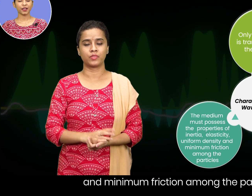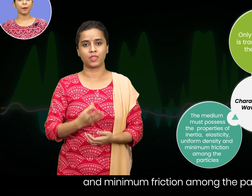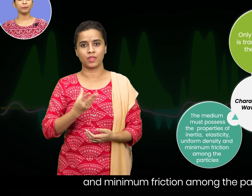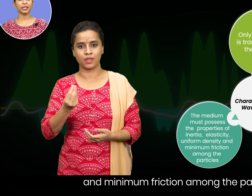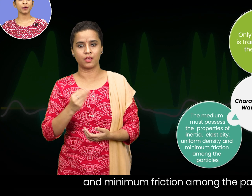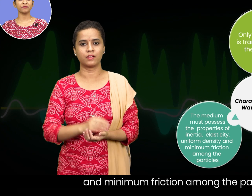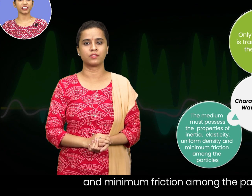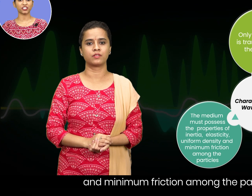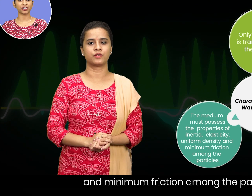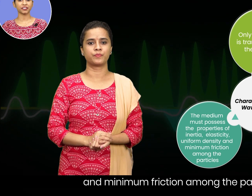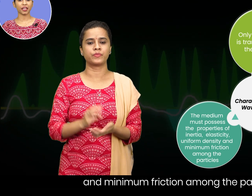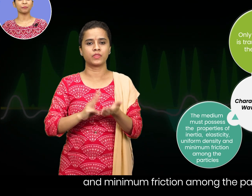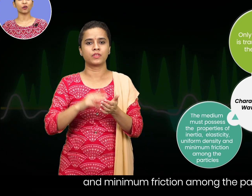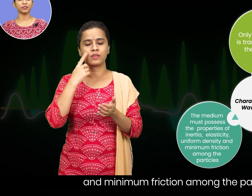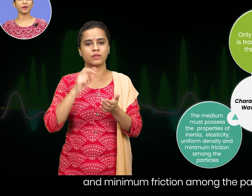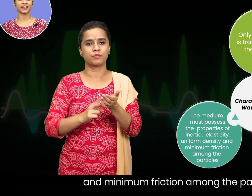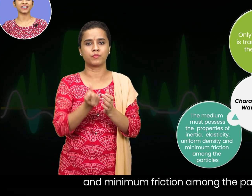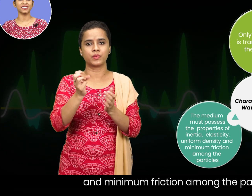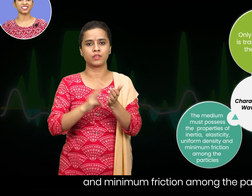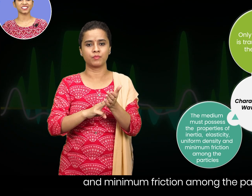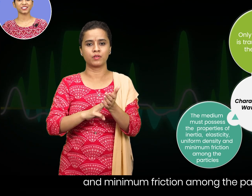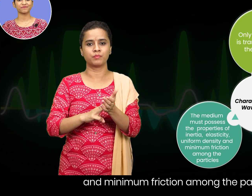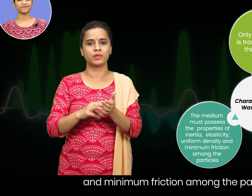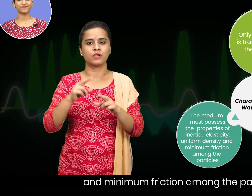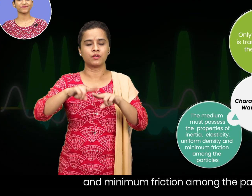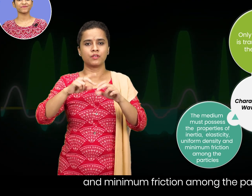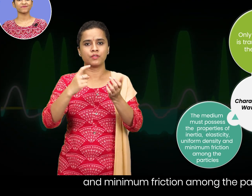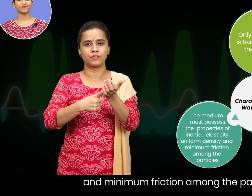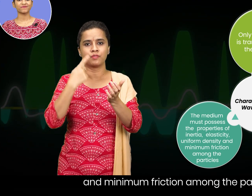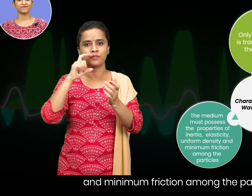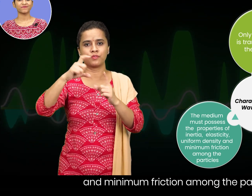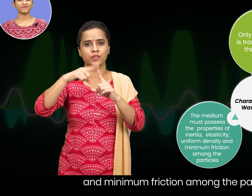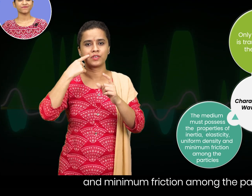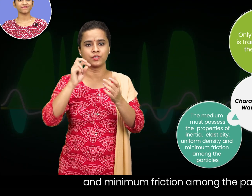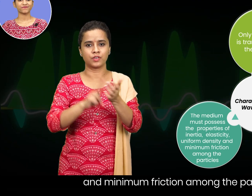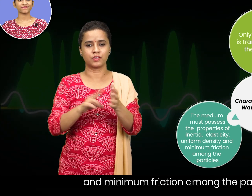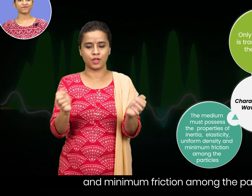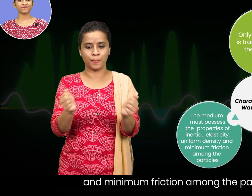and minimum friction among the particles.